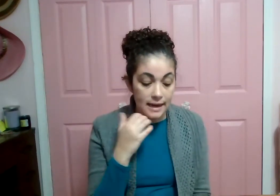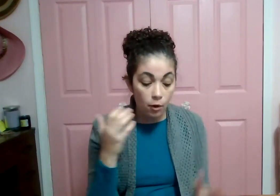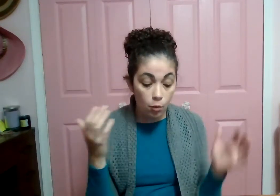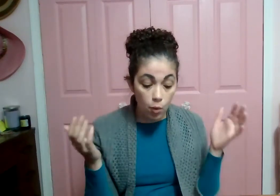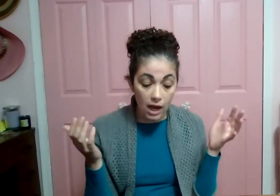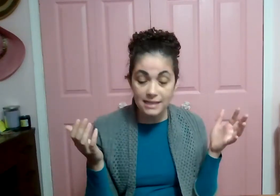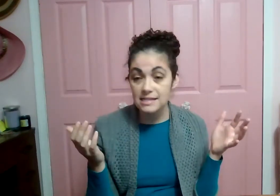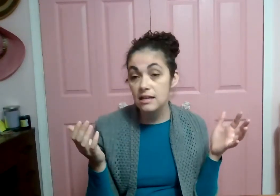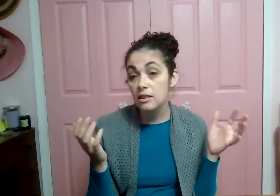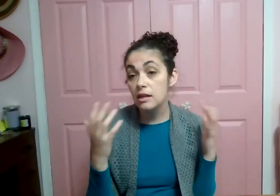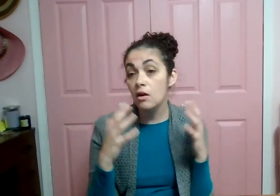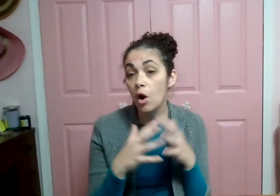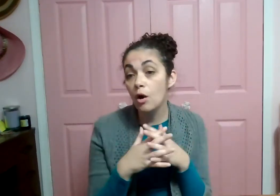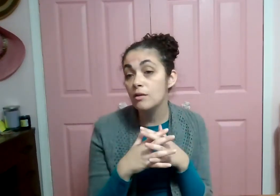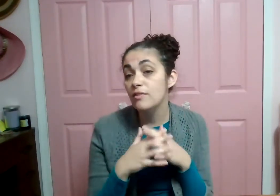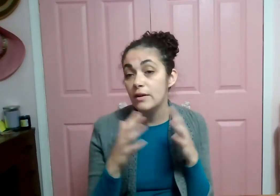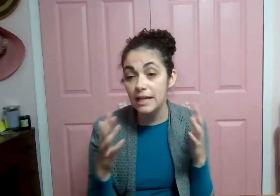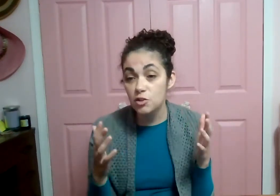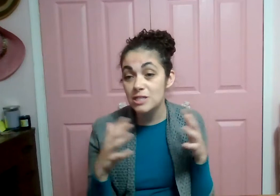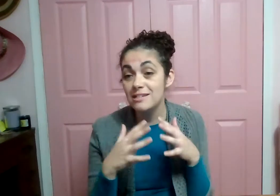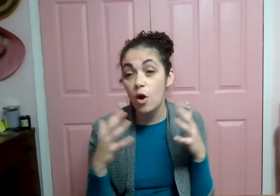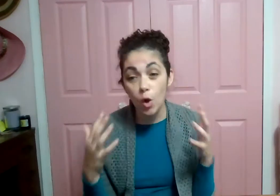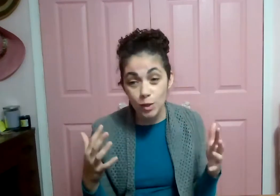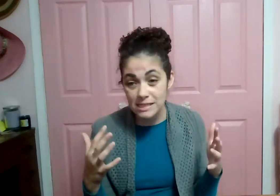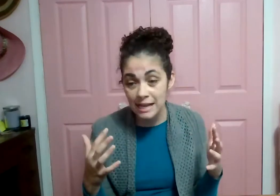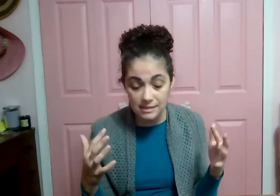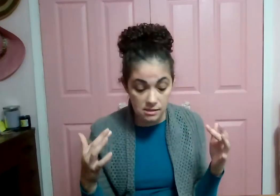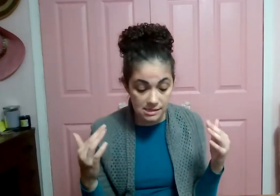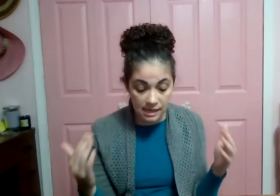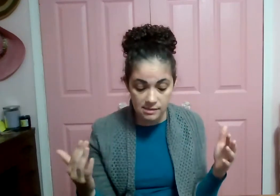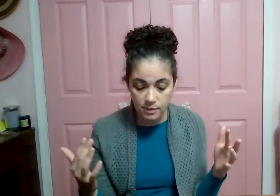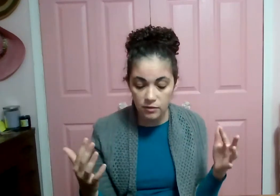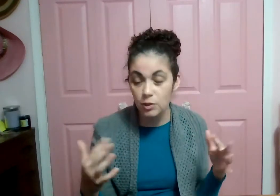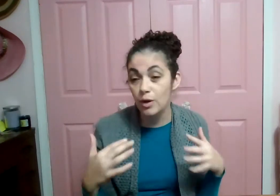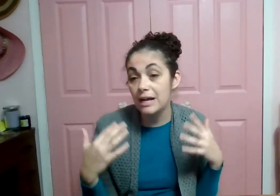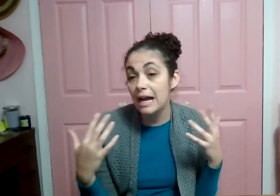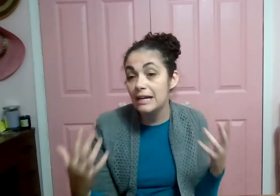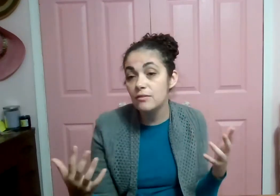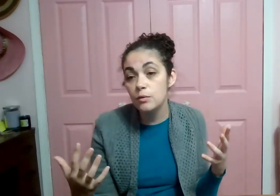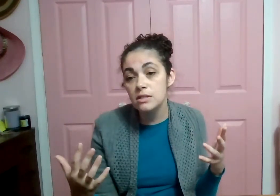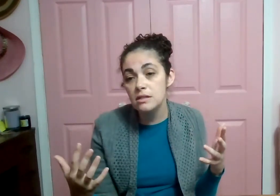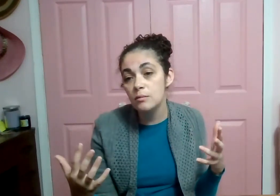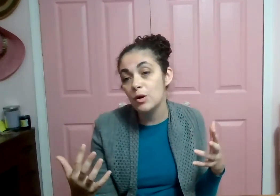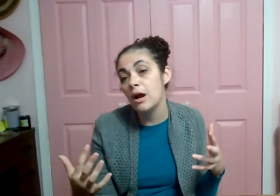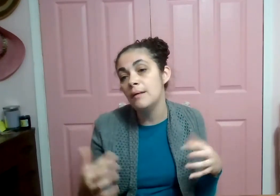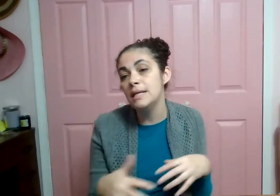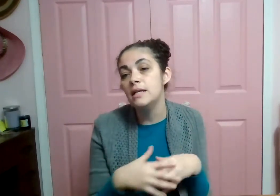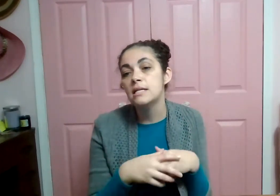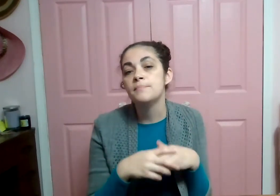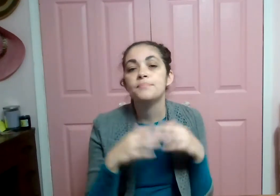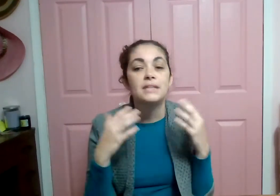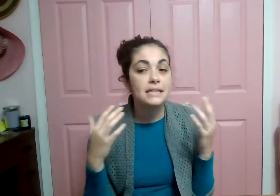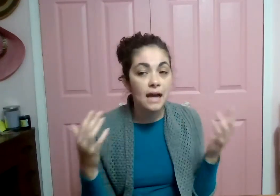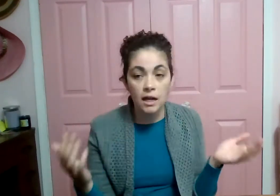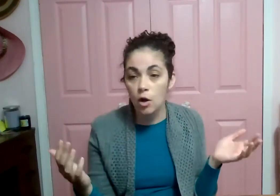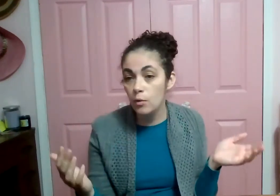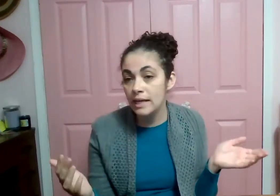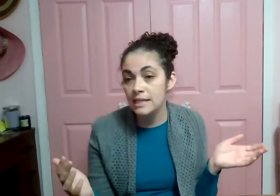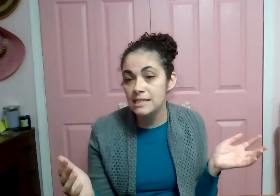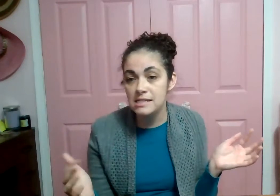Now, what? There are variations in all signs. The signs I'm giving you are kind of the ones that are more common, not always